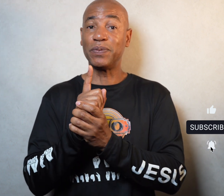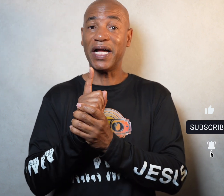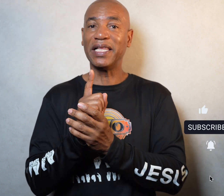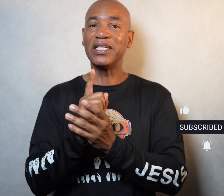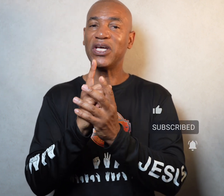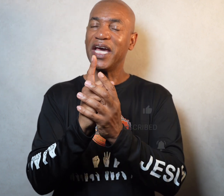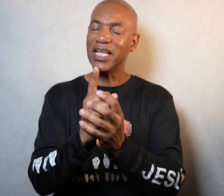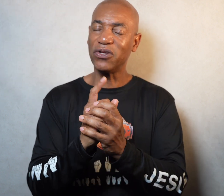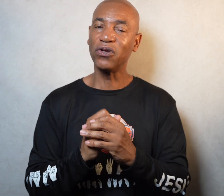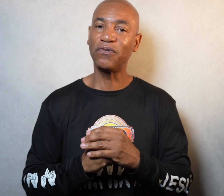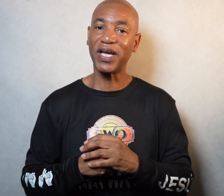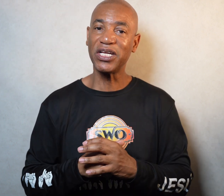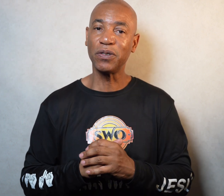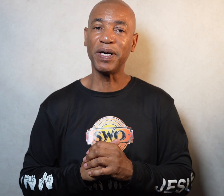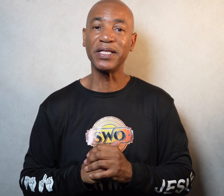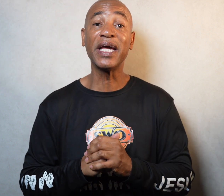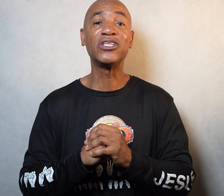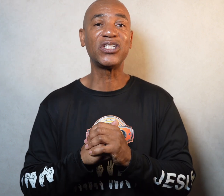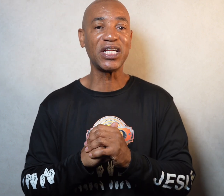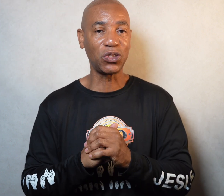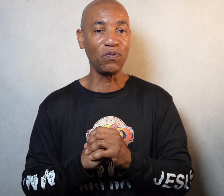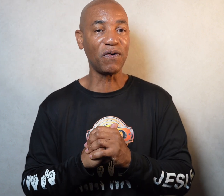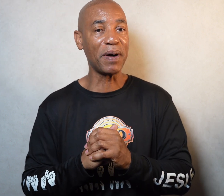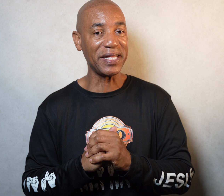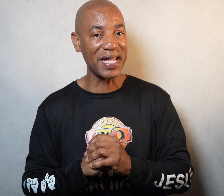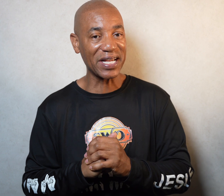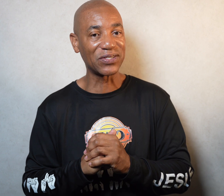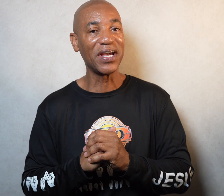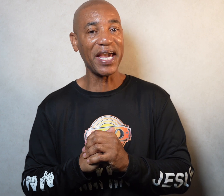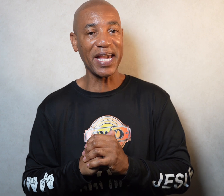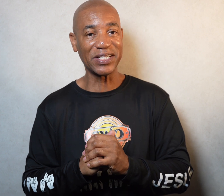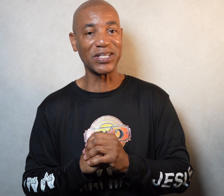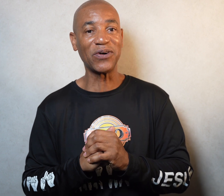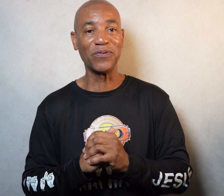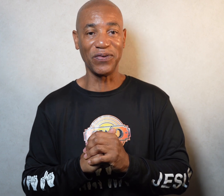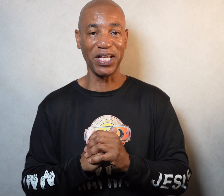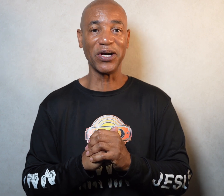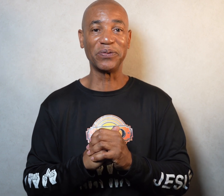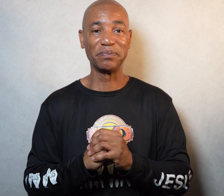not least, hit the notification button and stay tuned for my next ASL video.